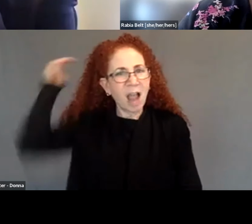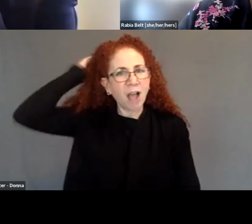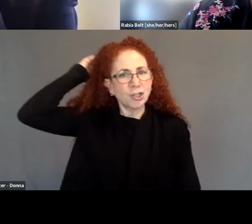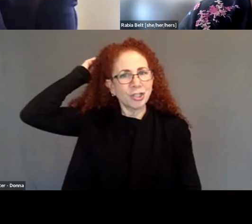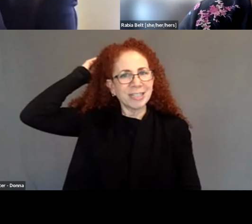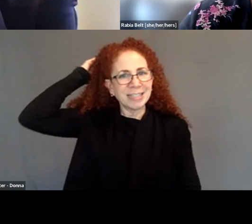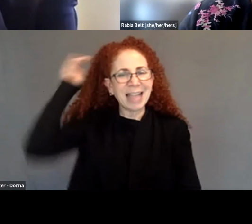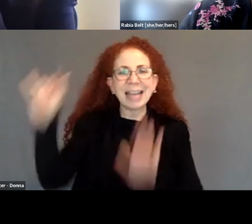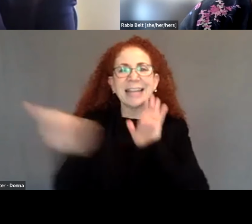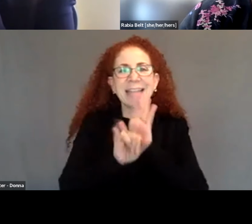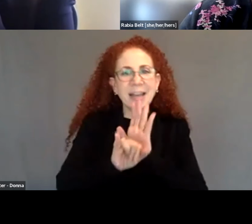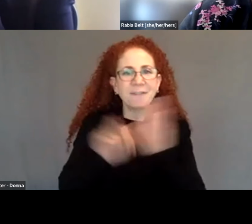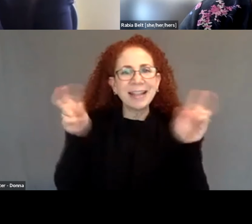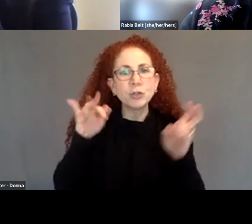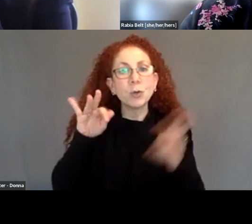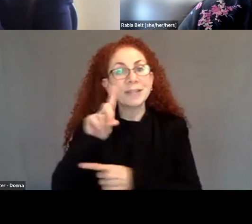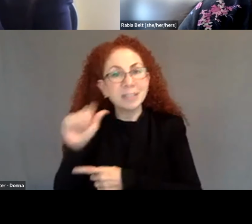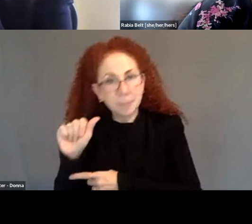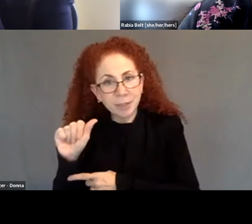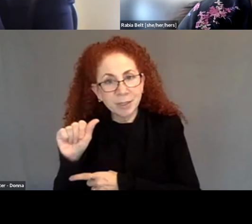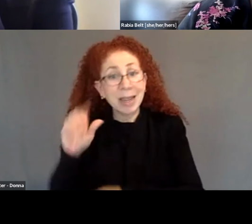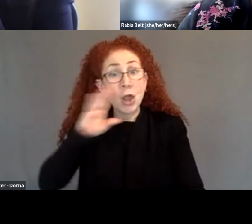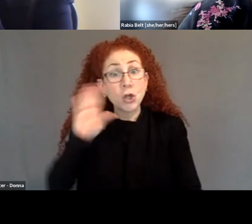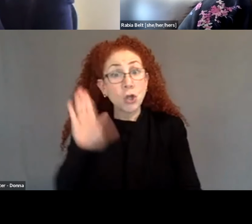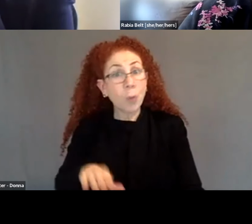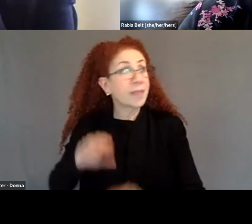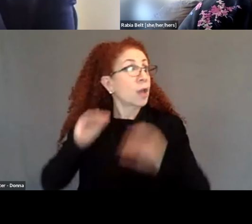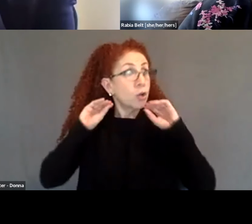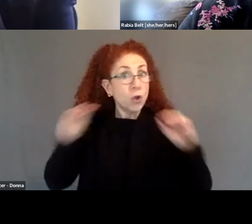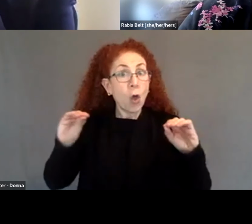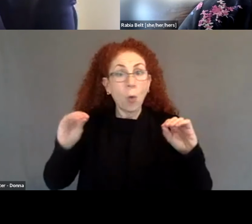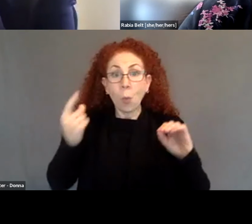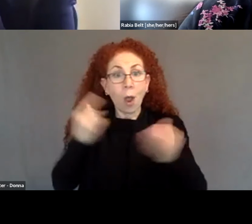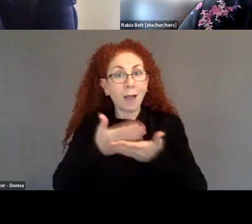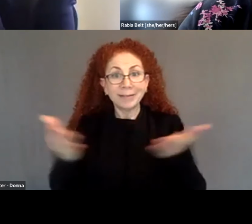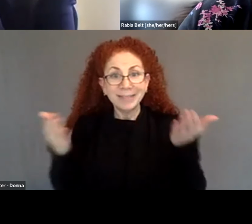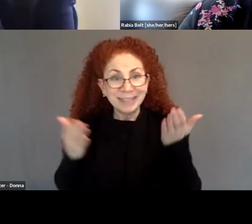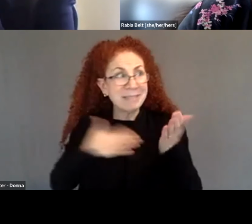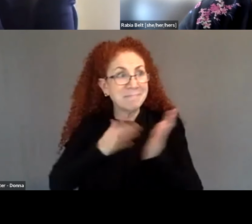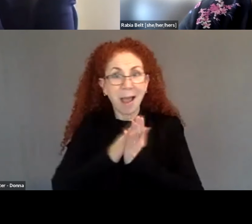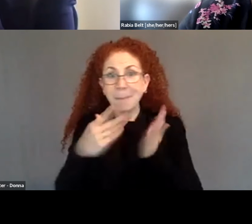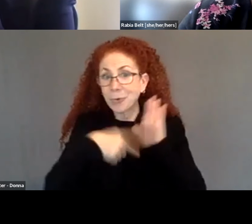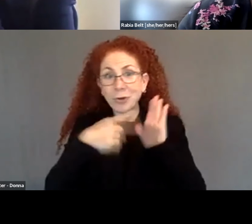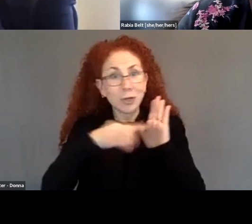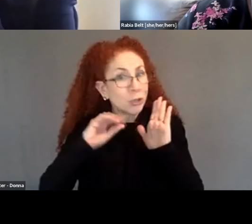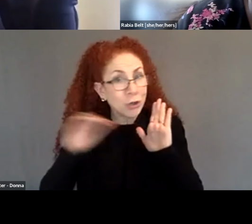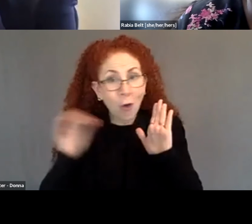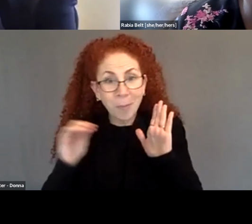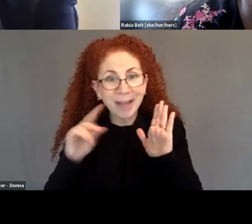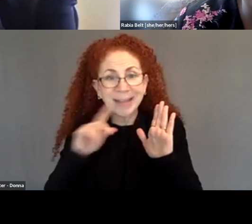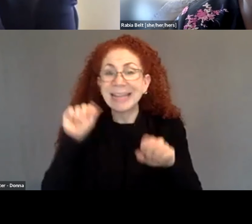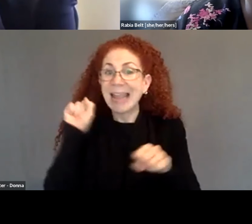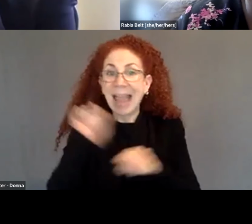identity issue of disability, given that no one in my book